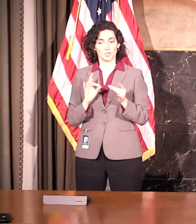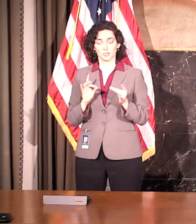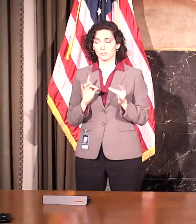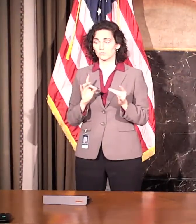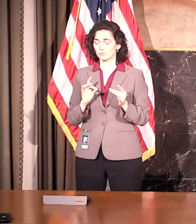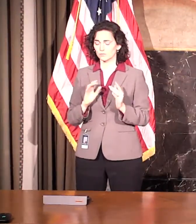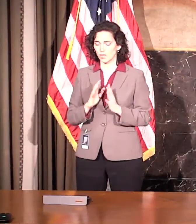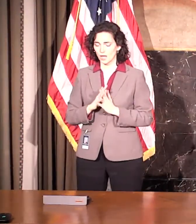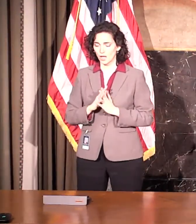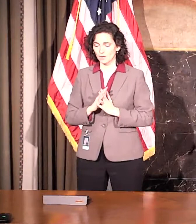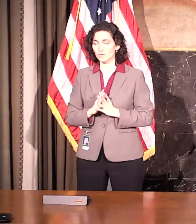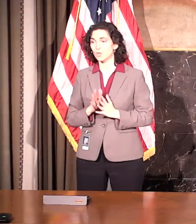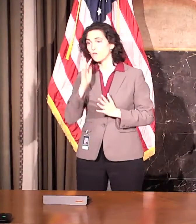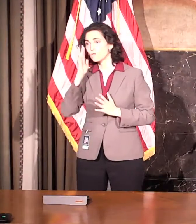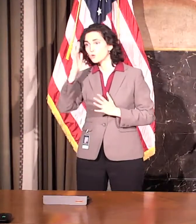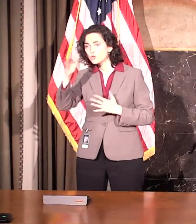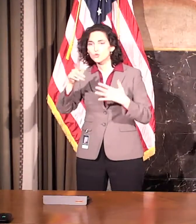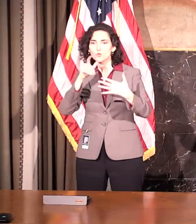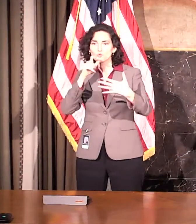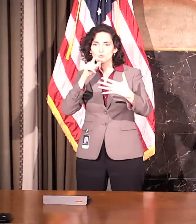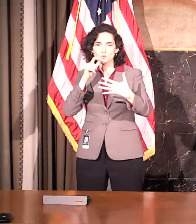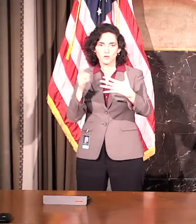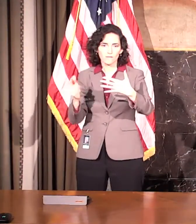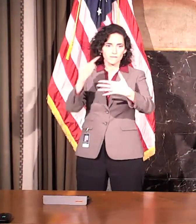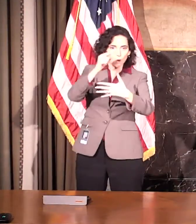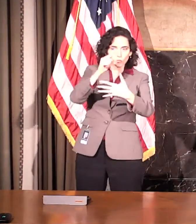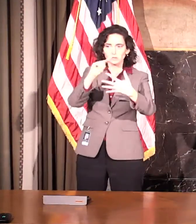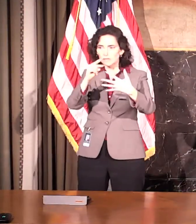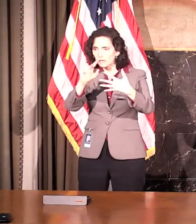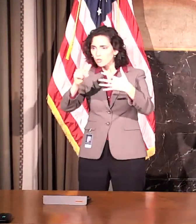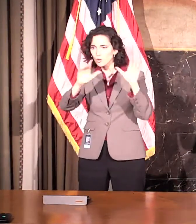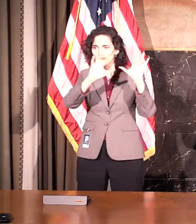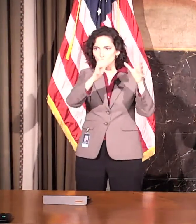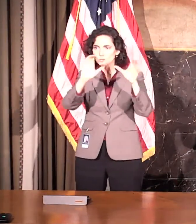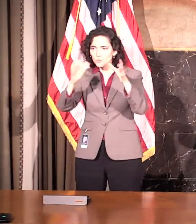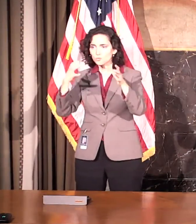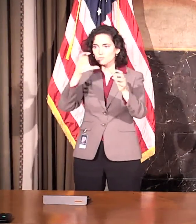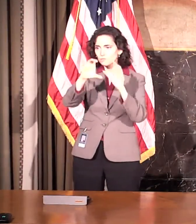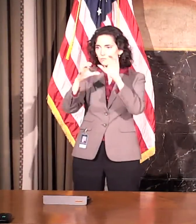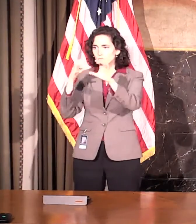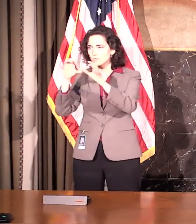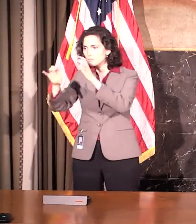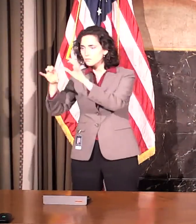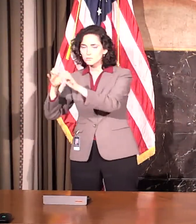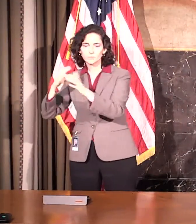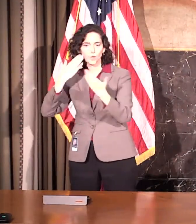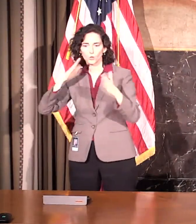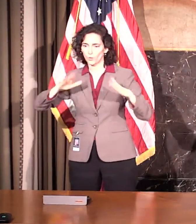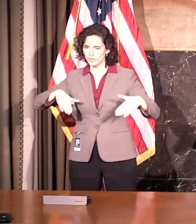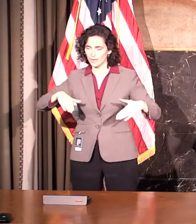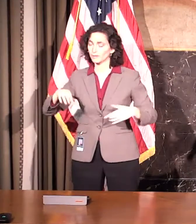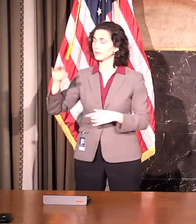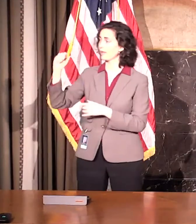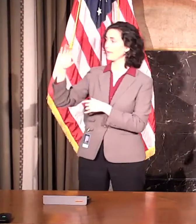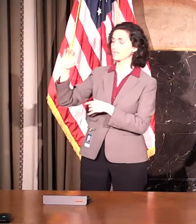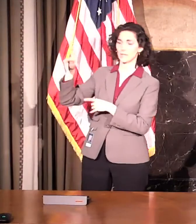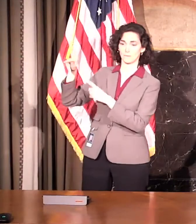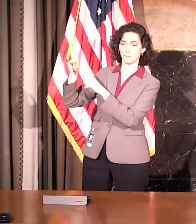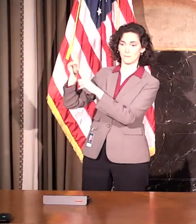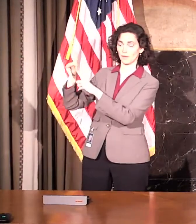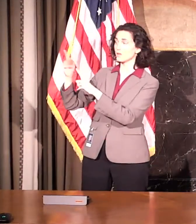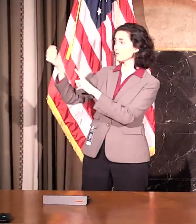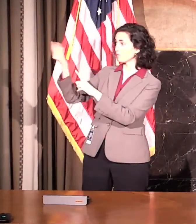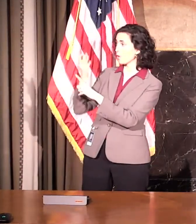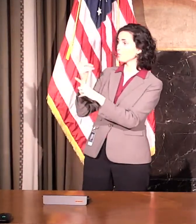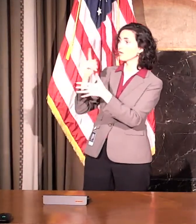know what our future allocations will look like. We don't have any ACIP recommendations beyond Phase 1A,